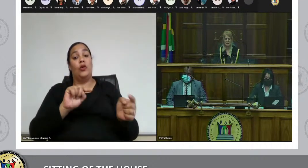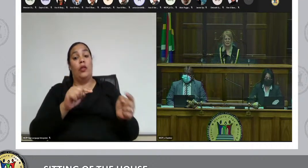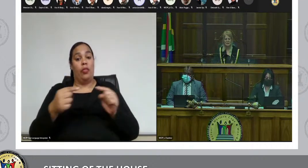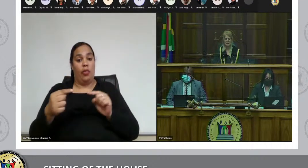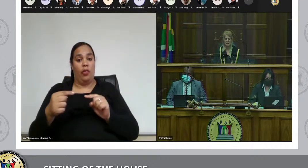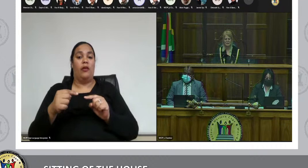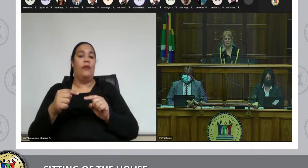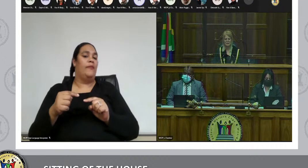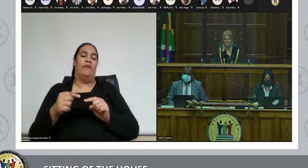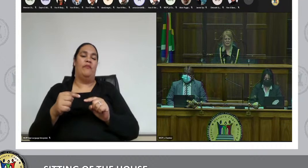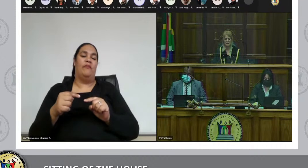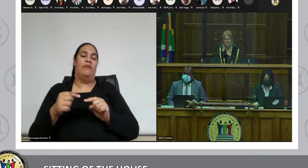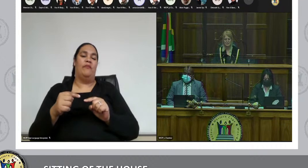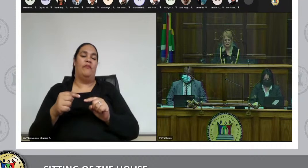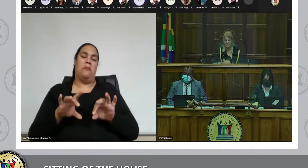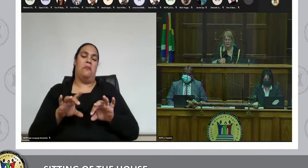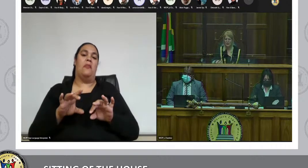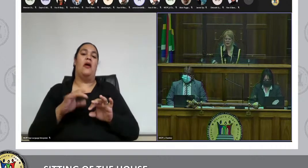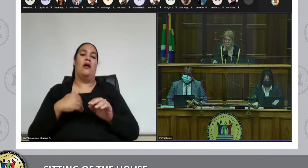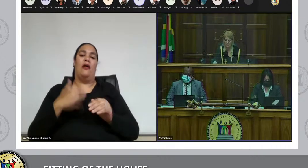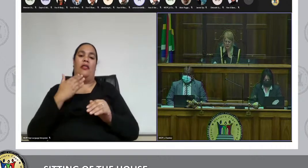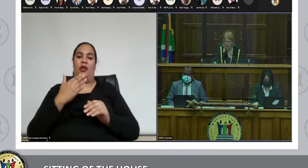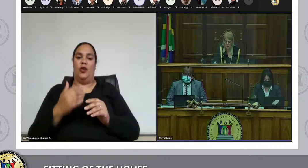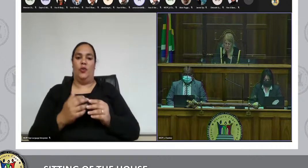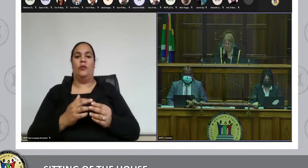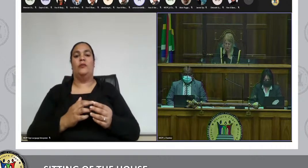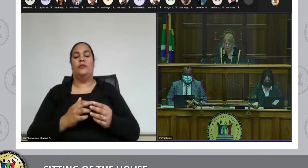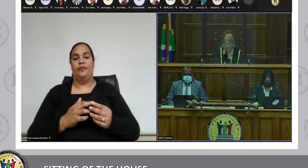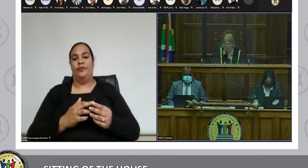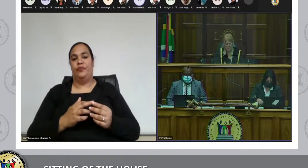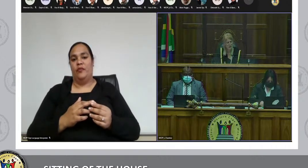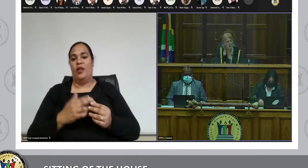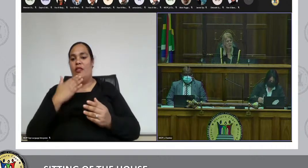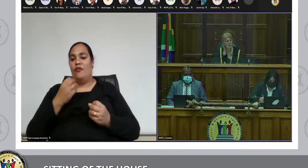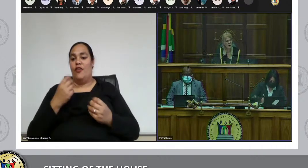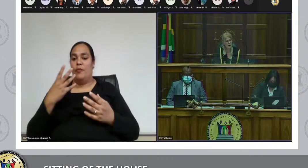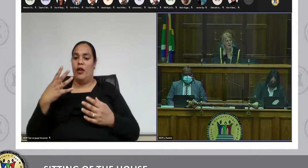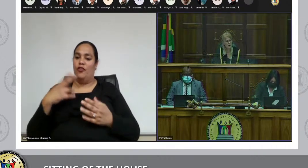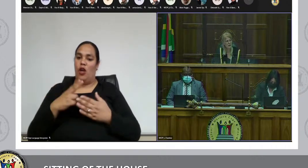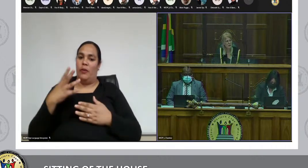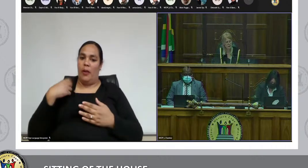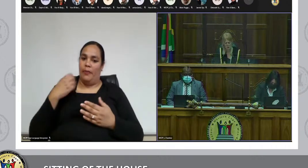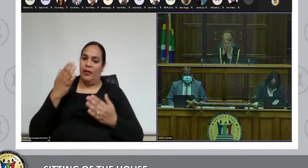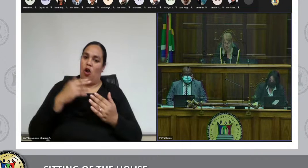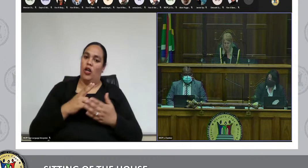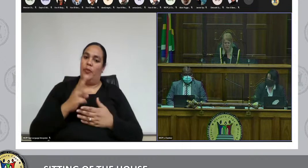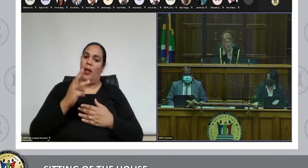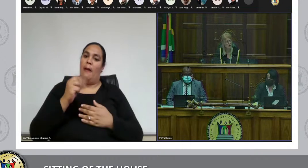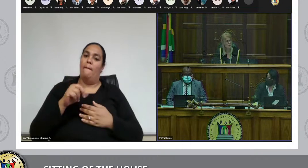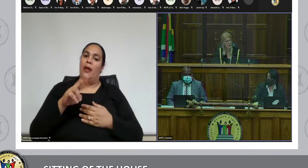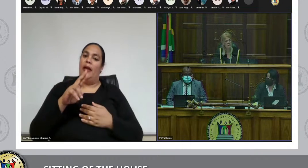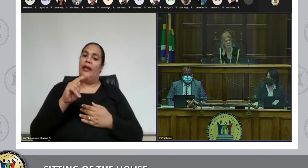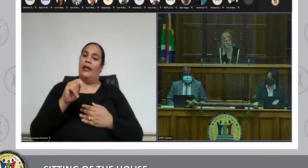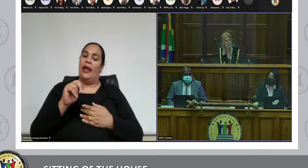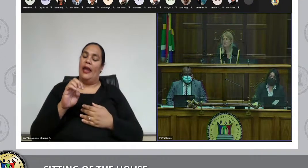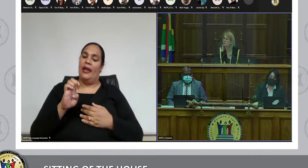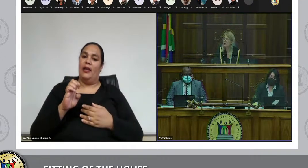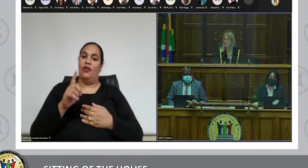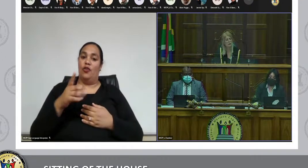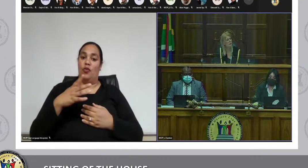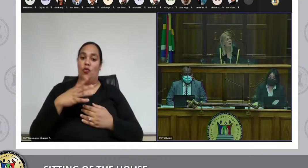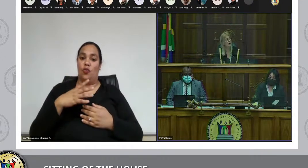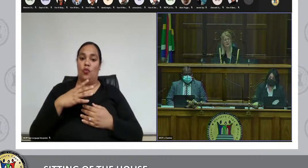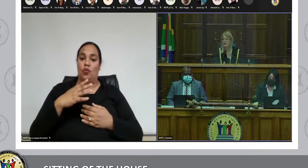therefore unwarranted. I thank you. Thank you, Honourable Minister. Honourable Moran, I know you posed the question.